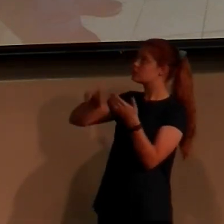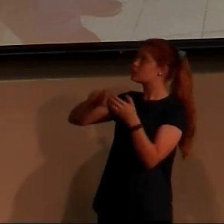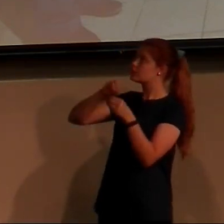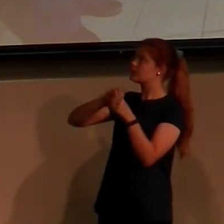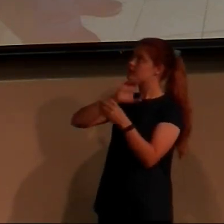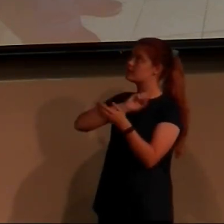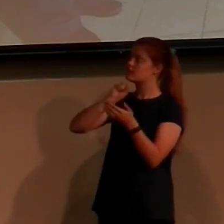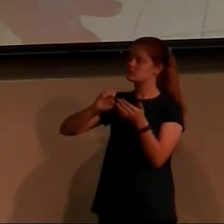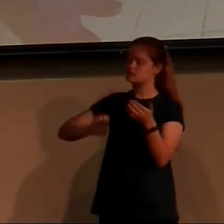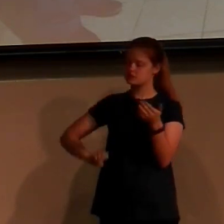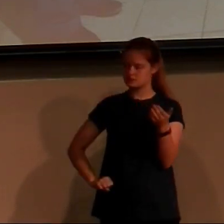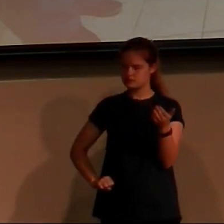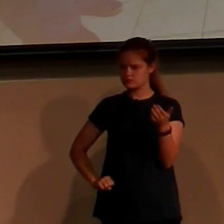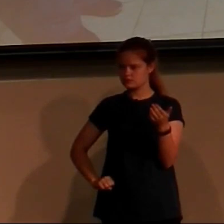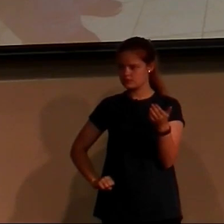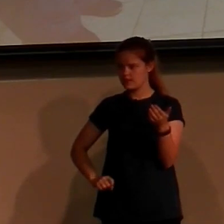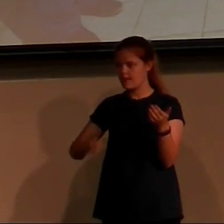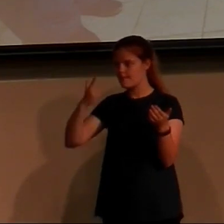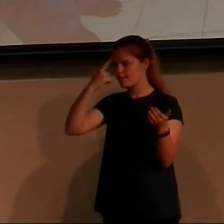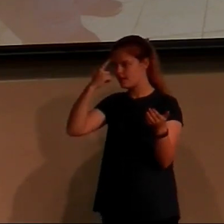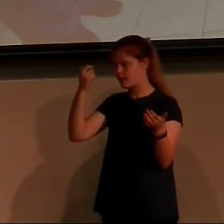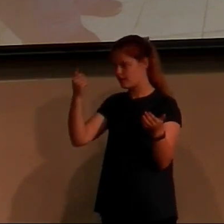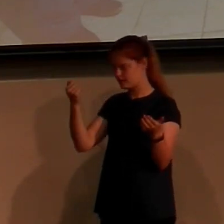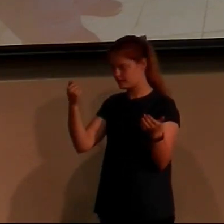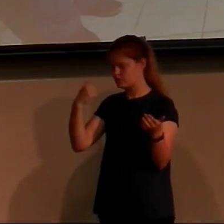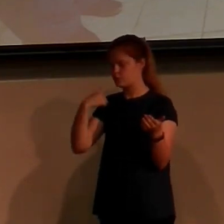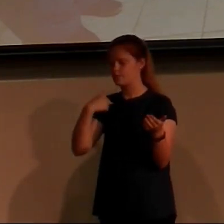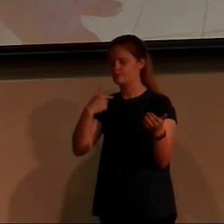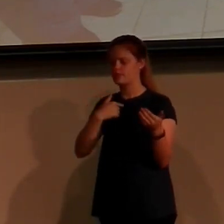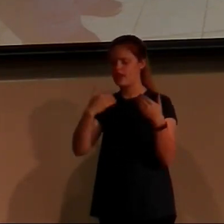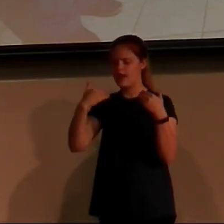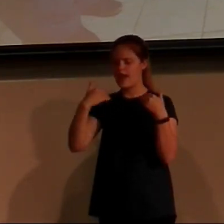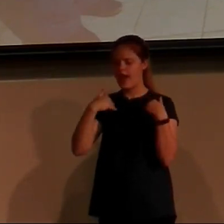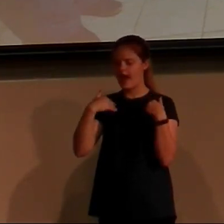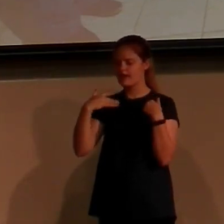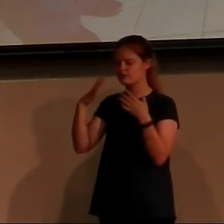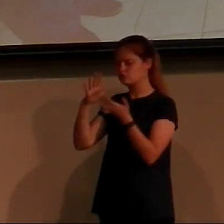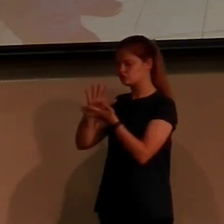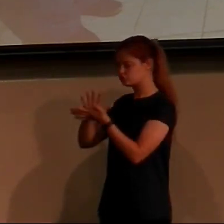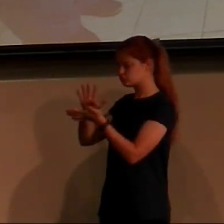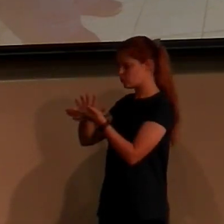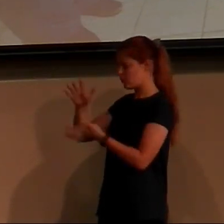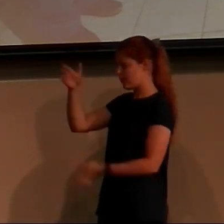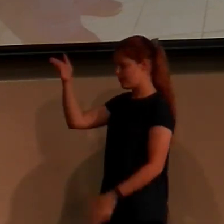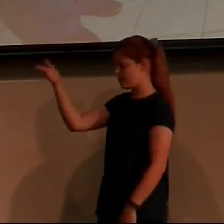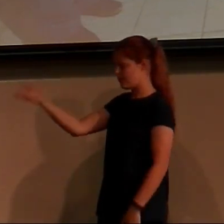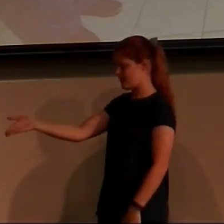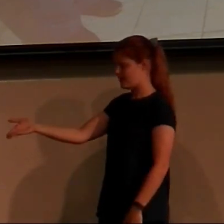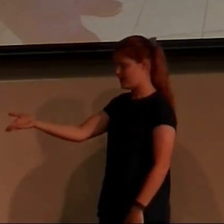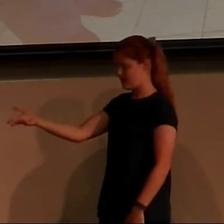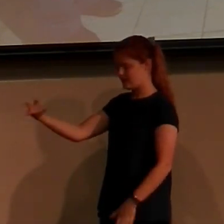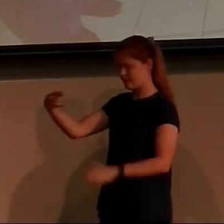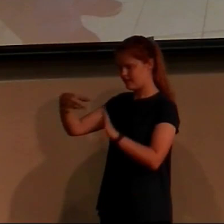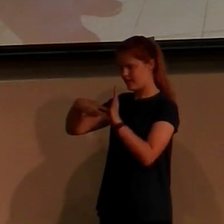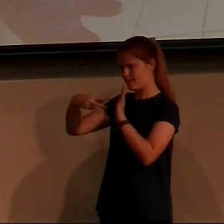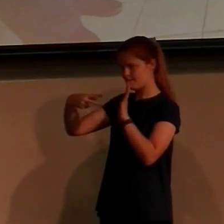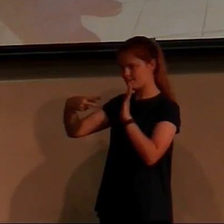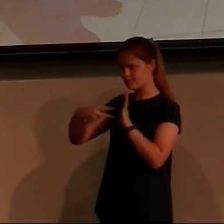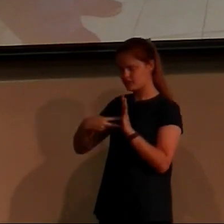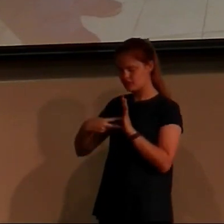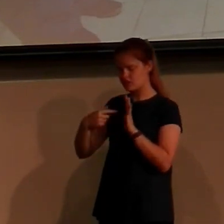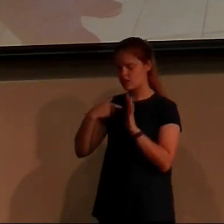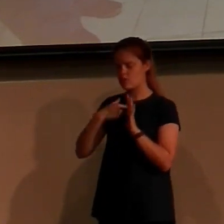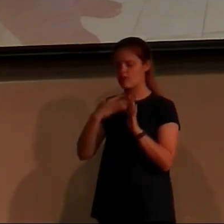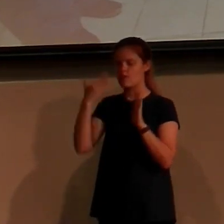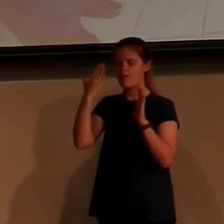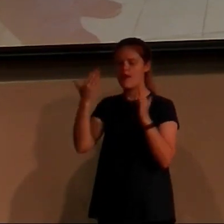Because when we have a grand school there, I mean, that means we will have